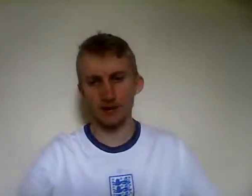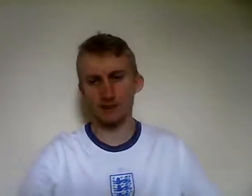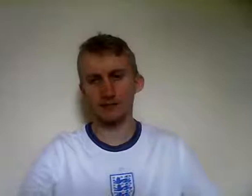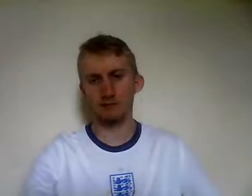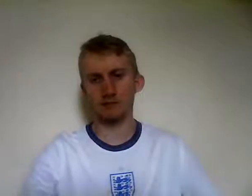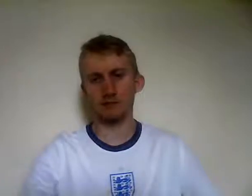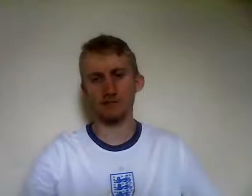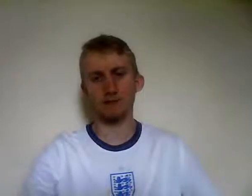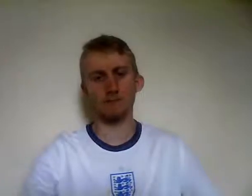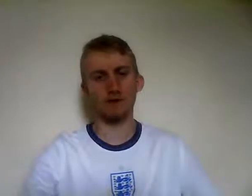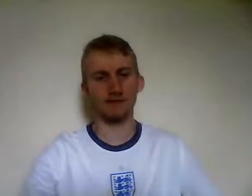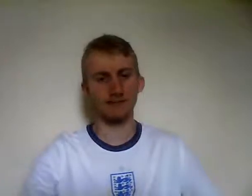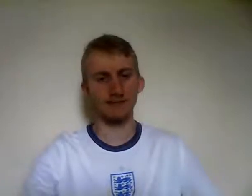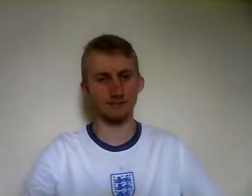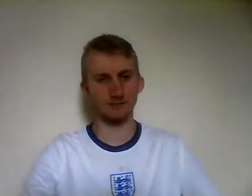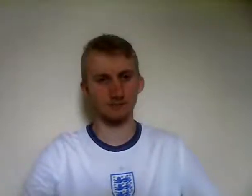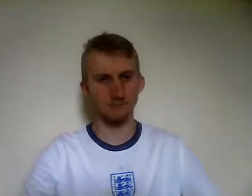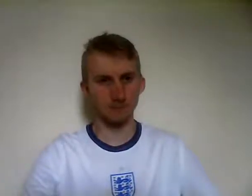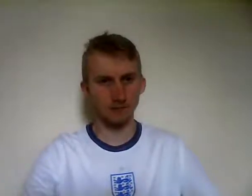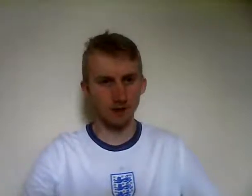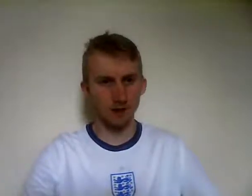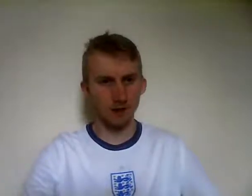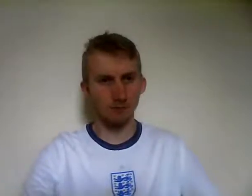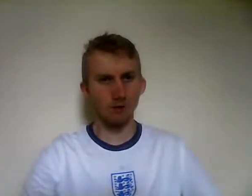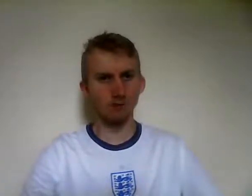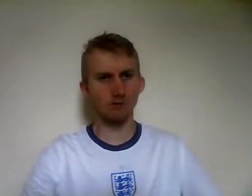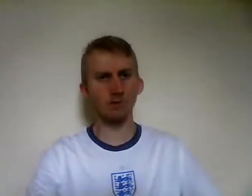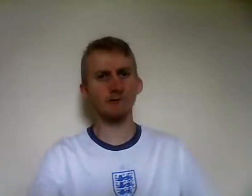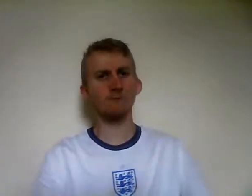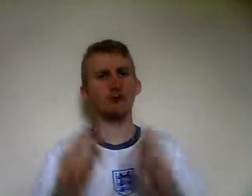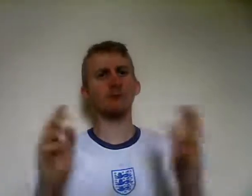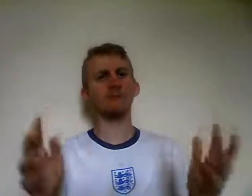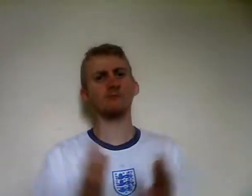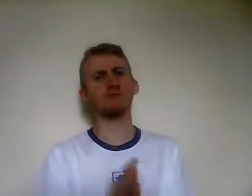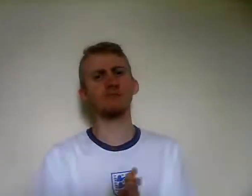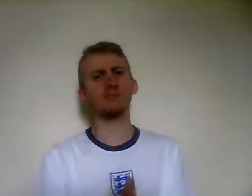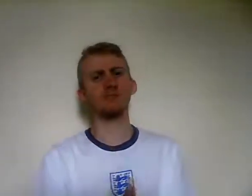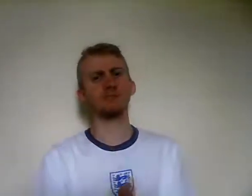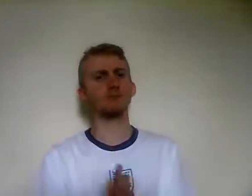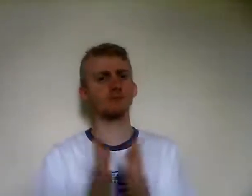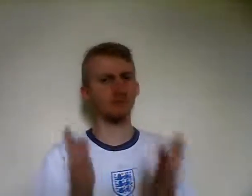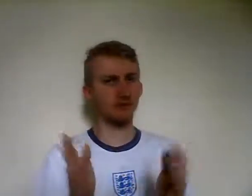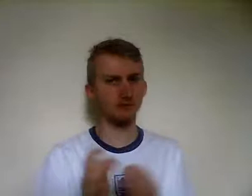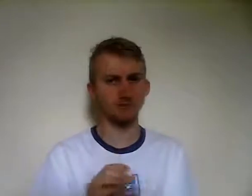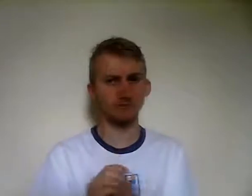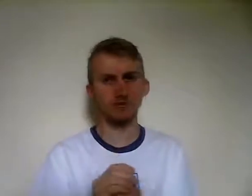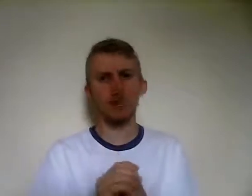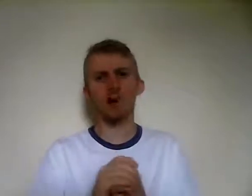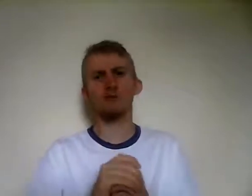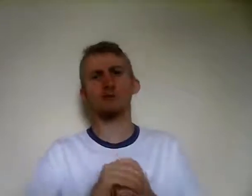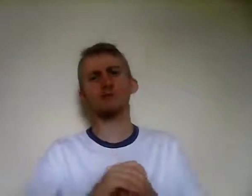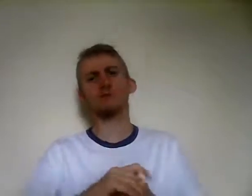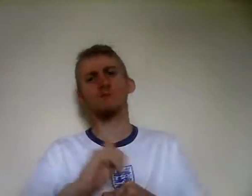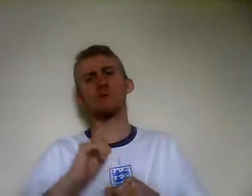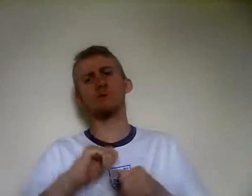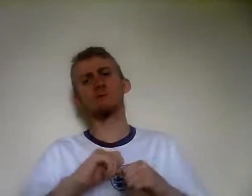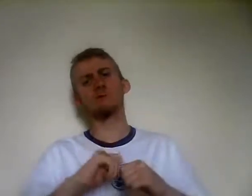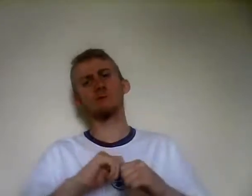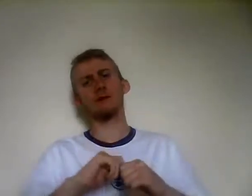he was replaced by Mark Yates. While Crawley were among the pre-season promotion favourites, a run of just one win in